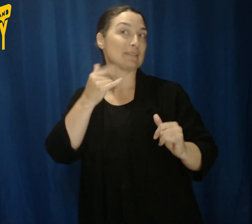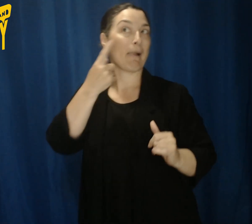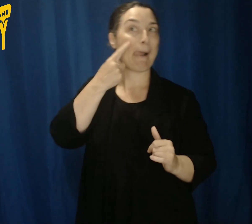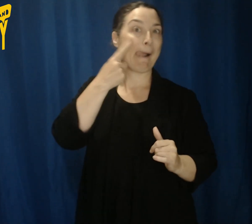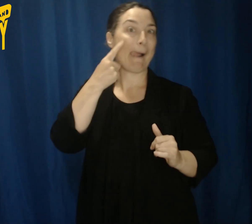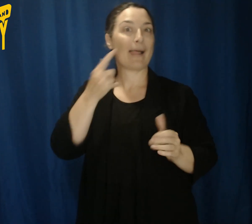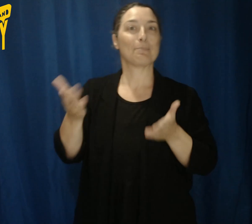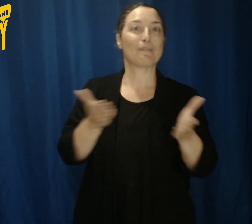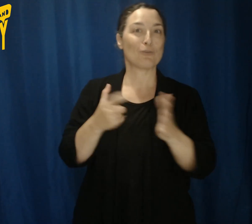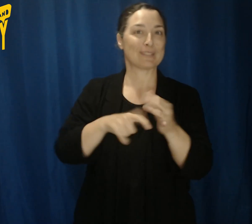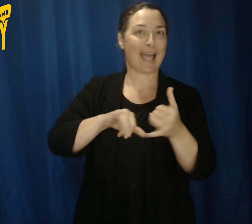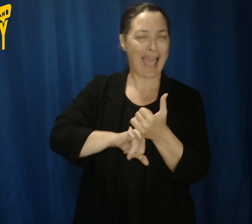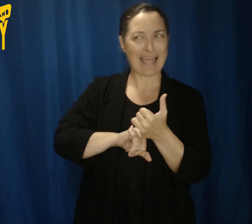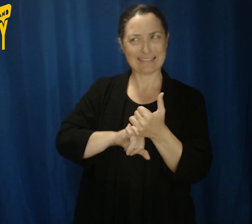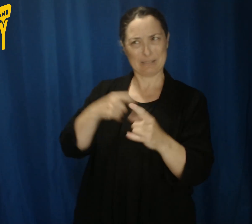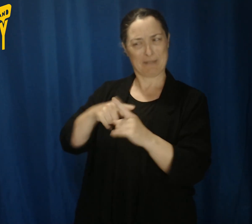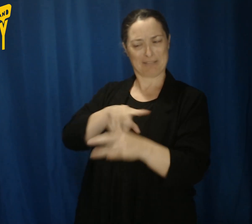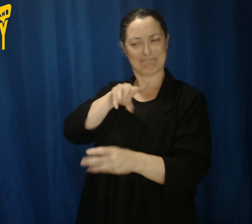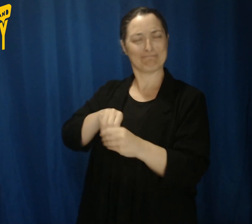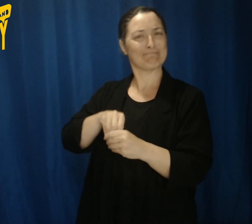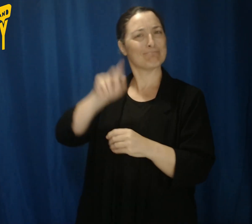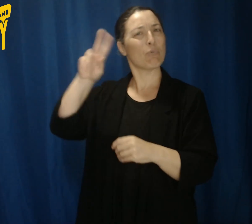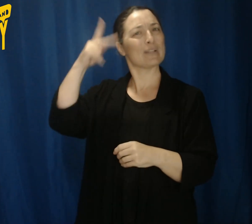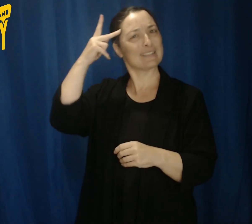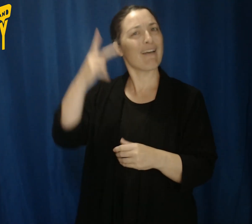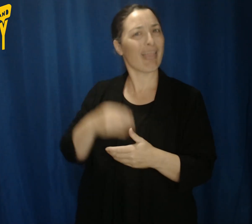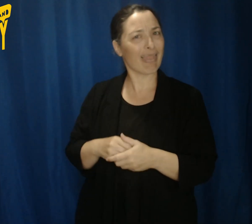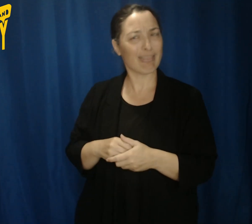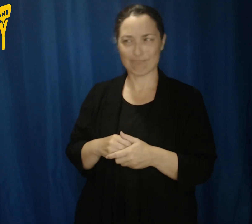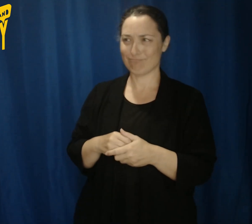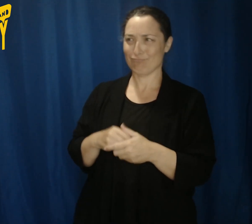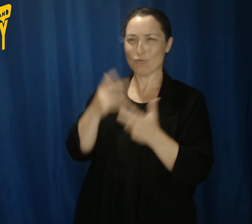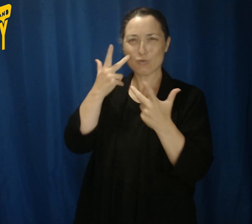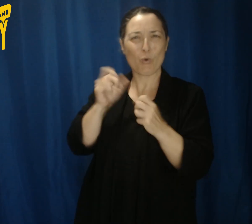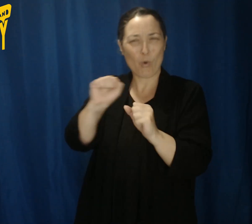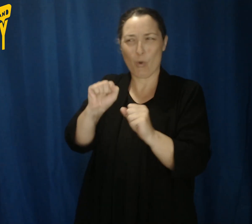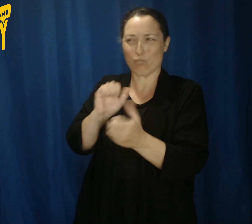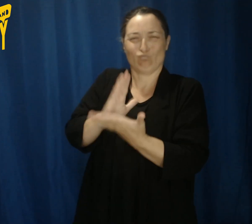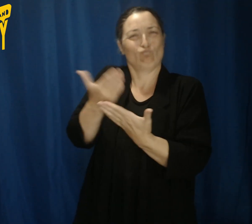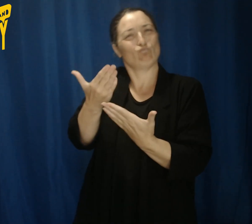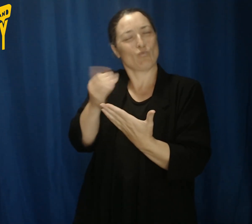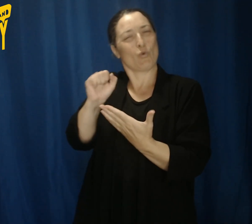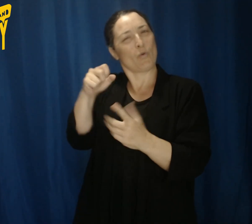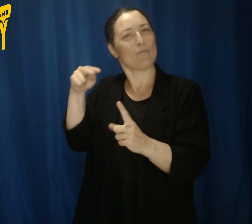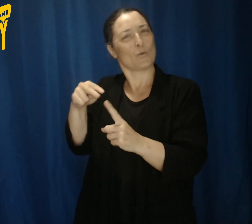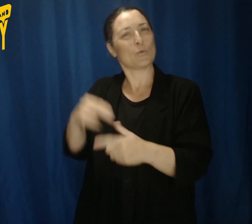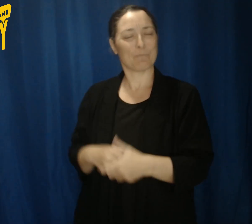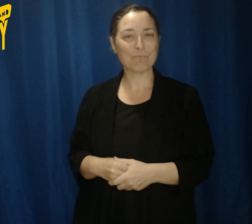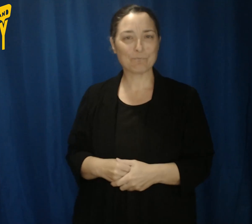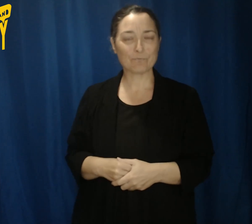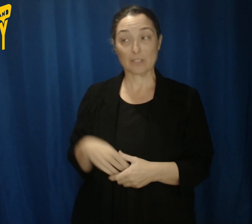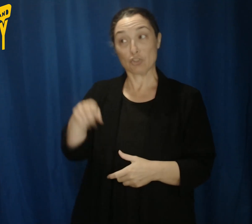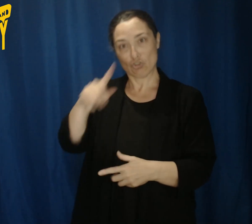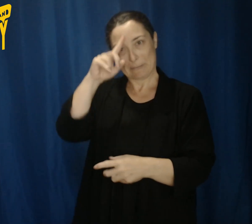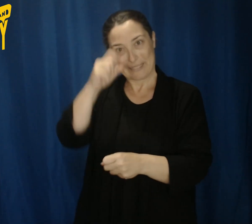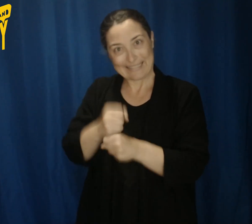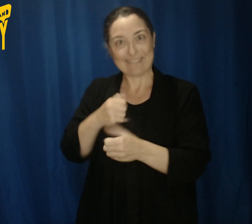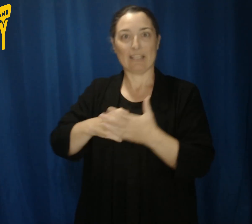inherently political, shaped by her unique perspectives. Kath firmly believes in the inherent creative revolutions and